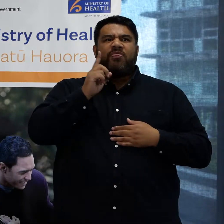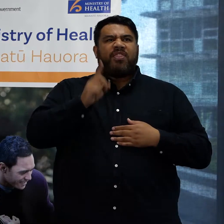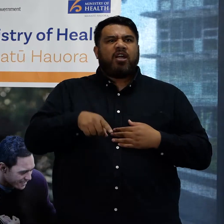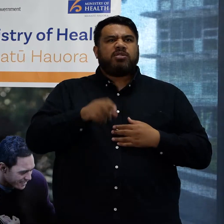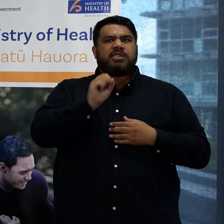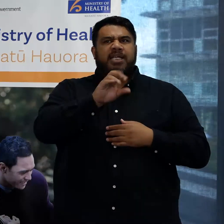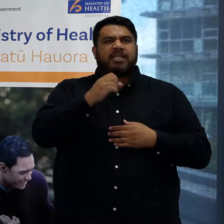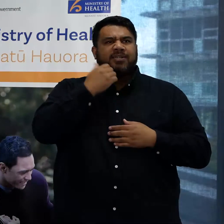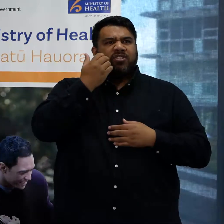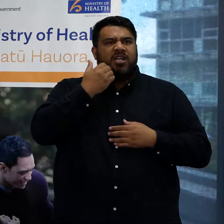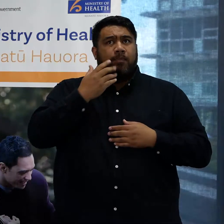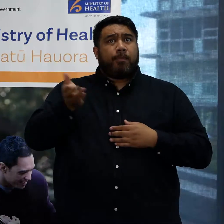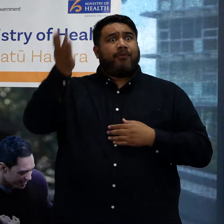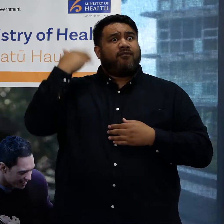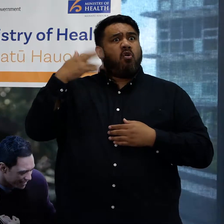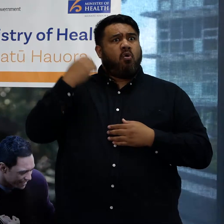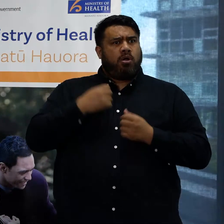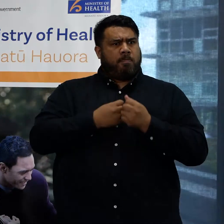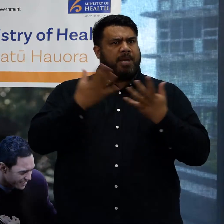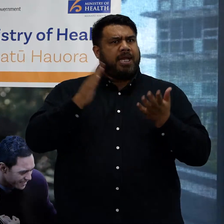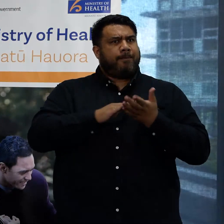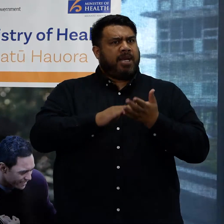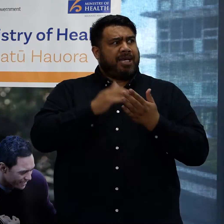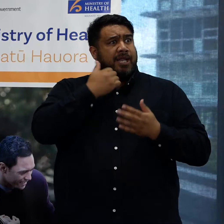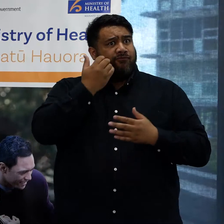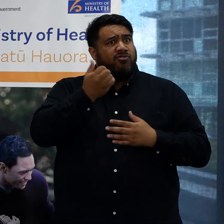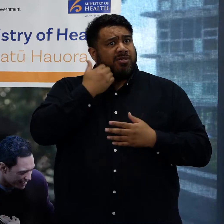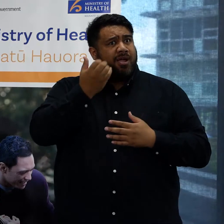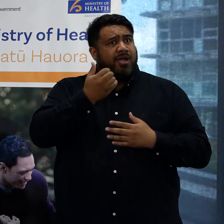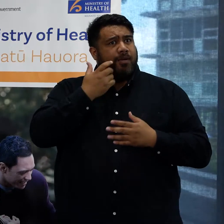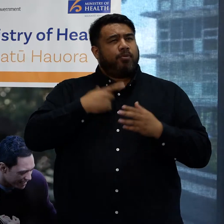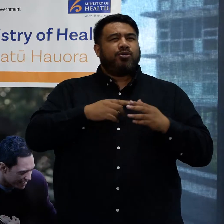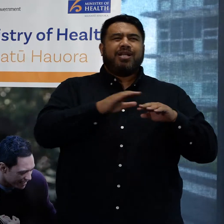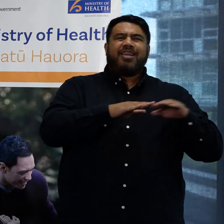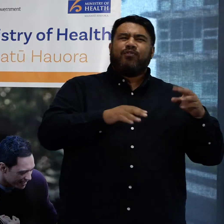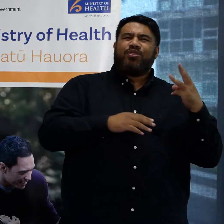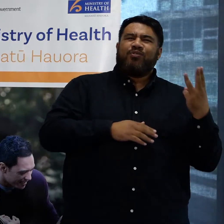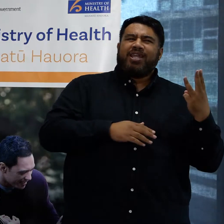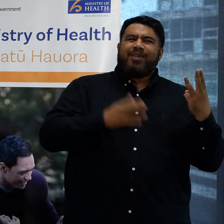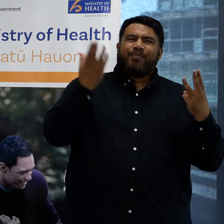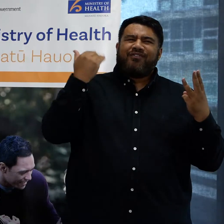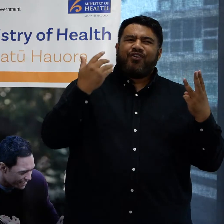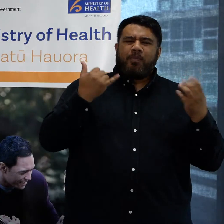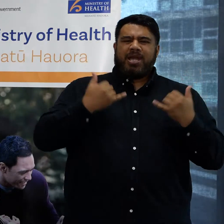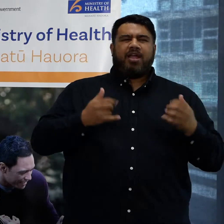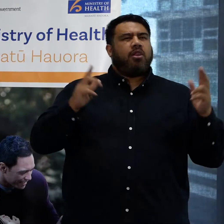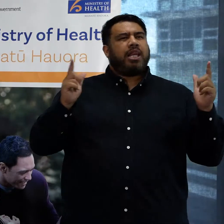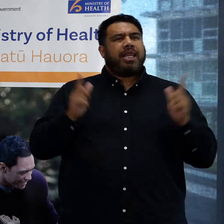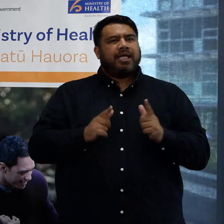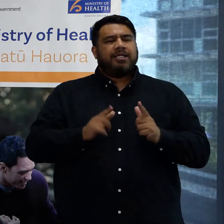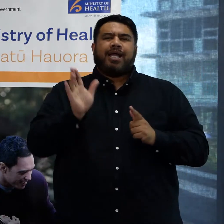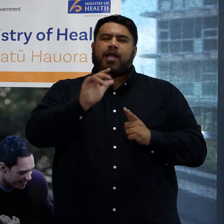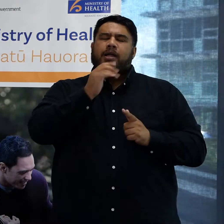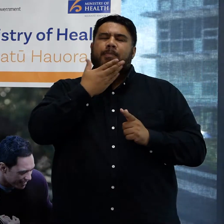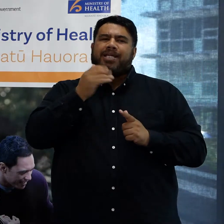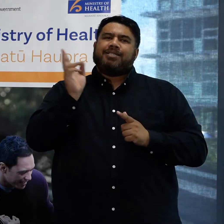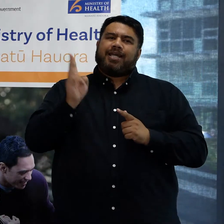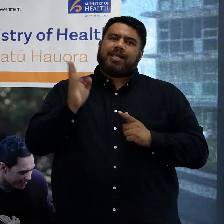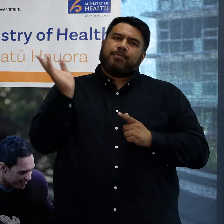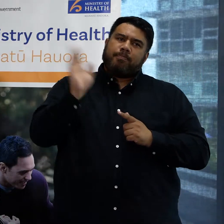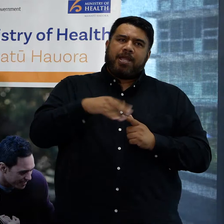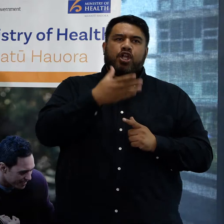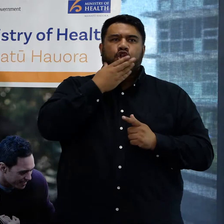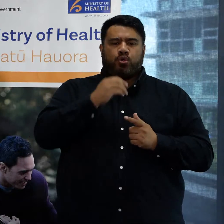we were up at several million a day a few weeks ago under alert level 3 and 2 in Auckland, please get back into the habit. It's